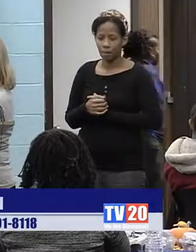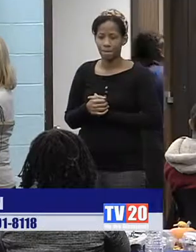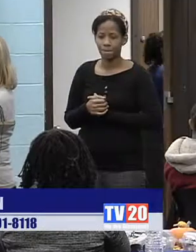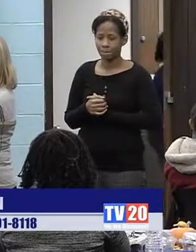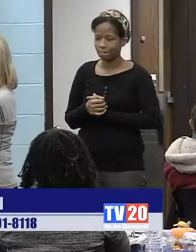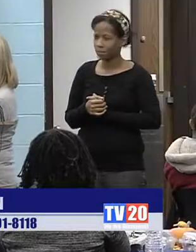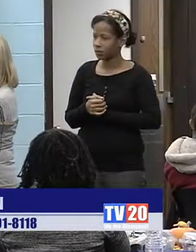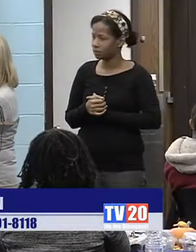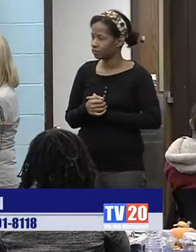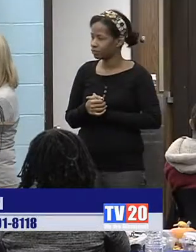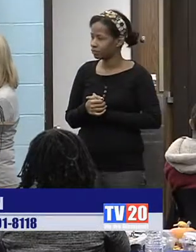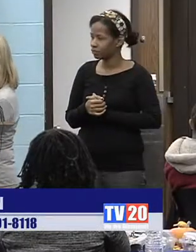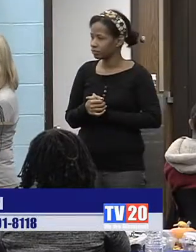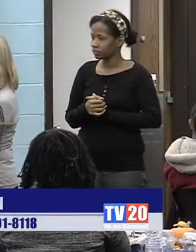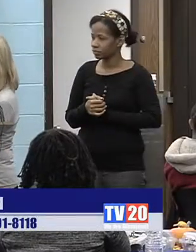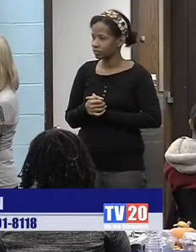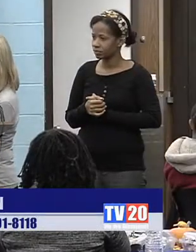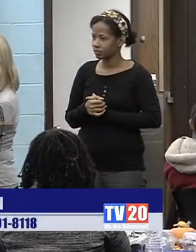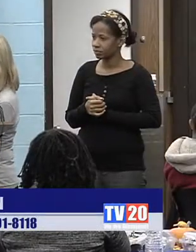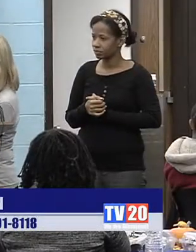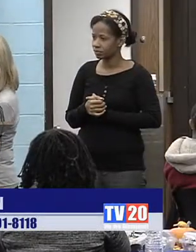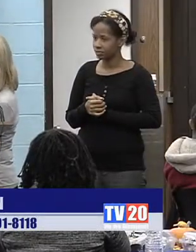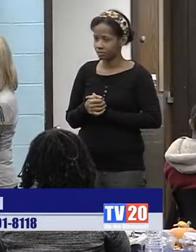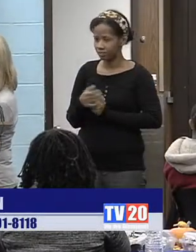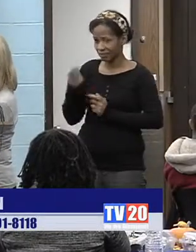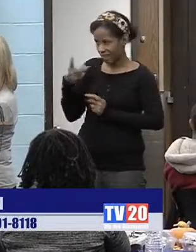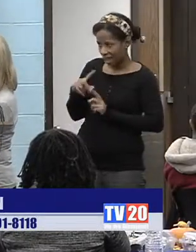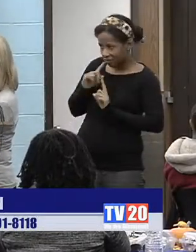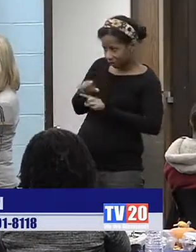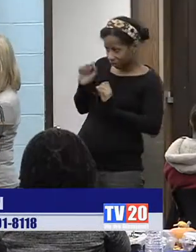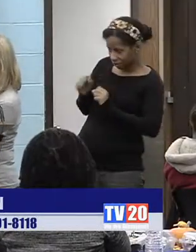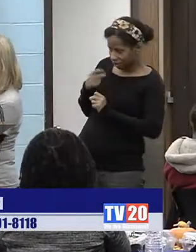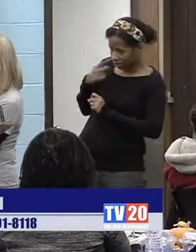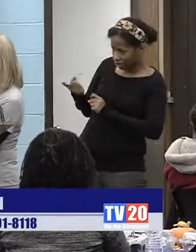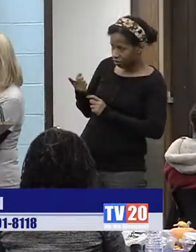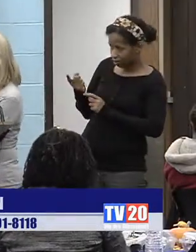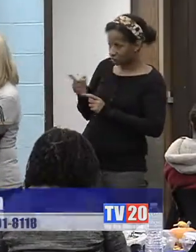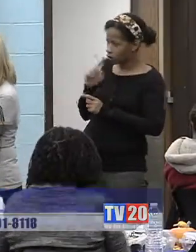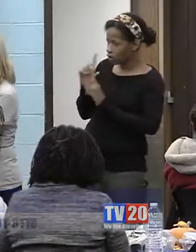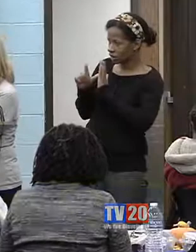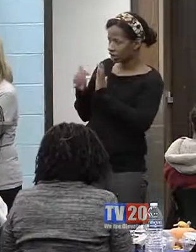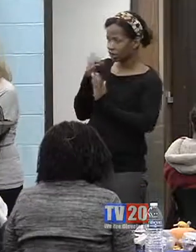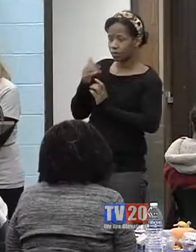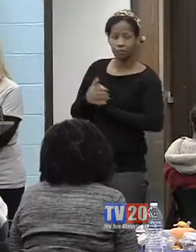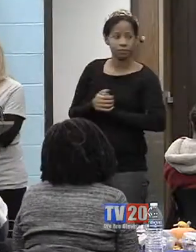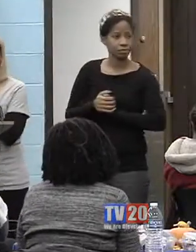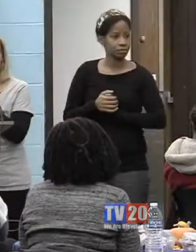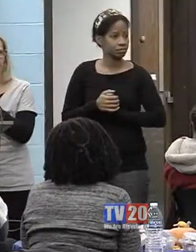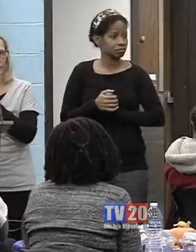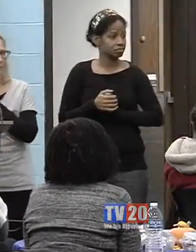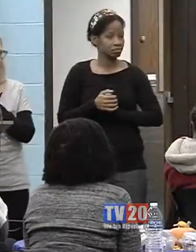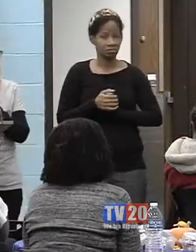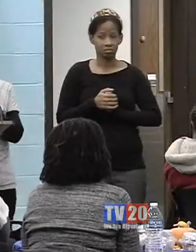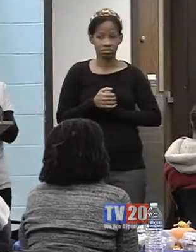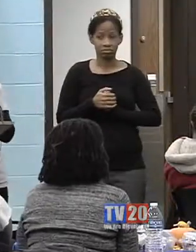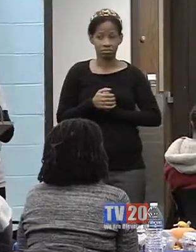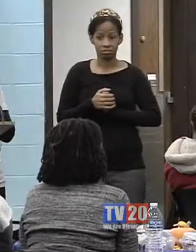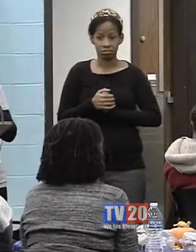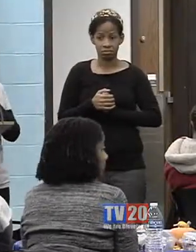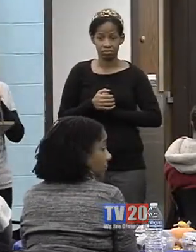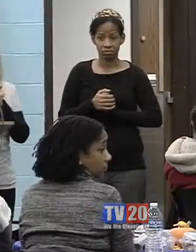very welcome. We could only give you kind of a half an answer if that much. At best, yeah. So, yes, another question.